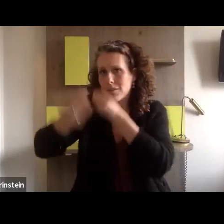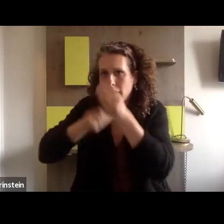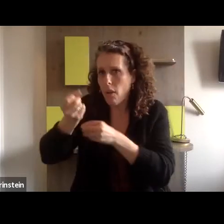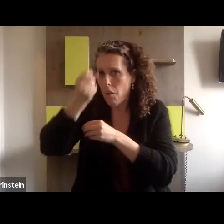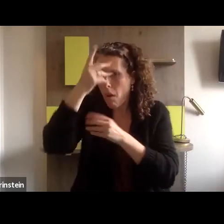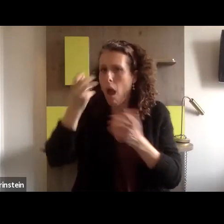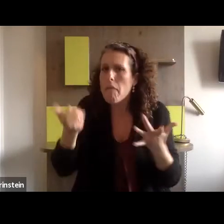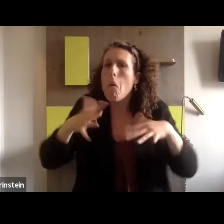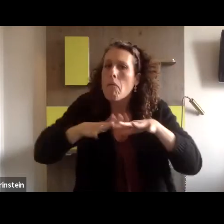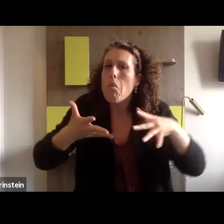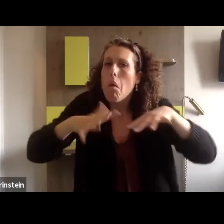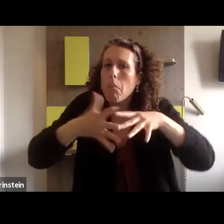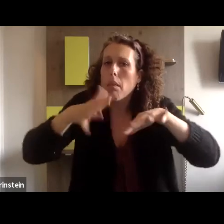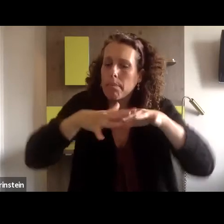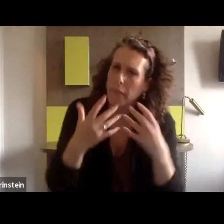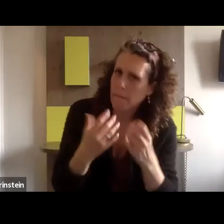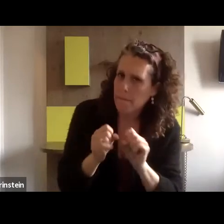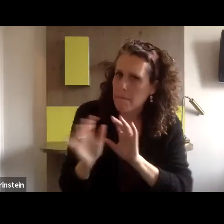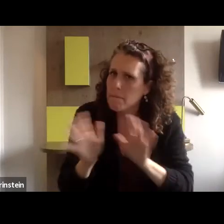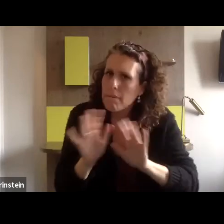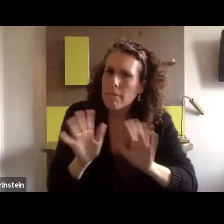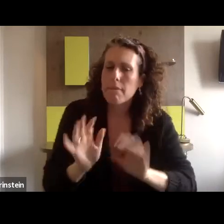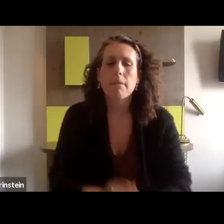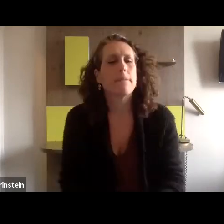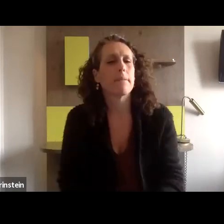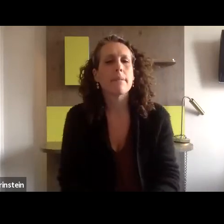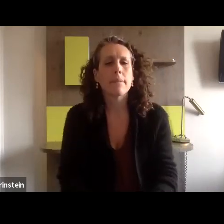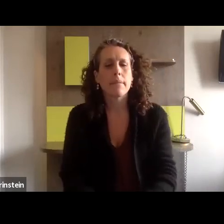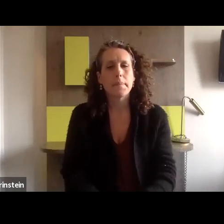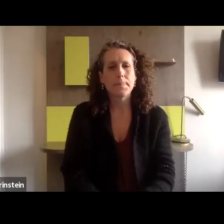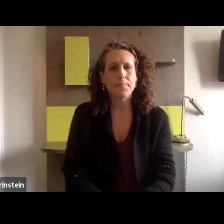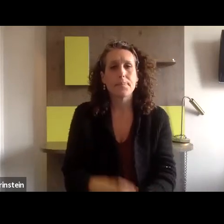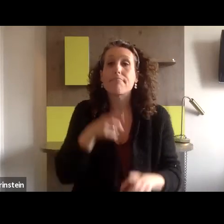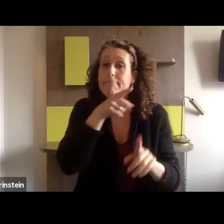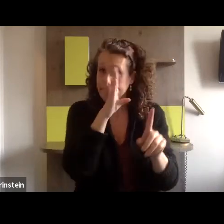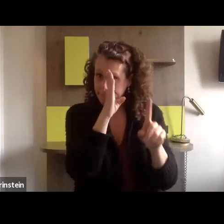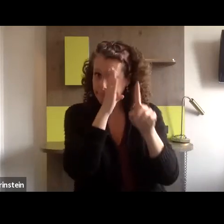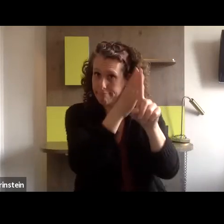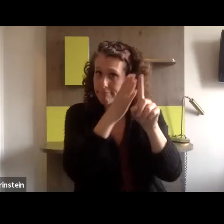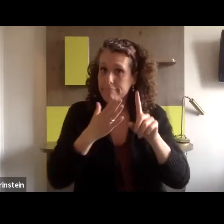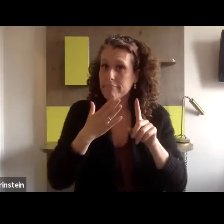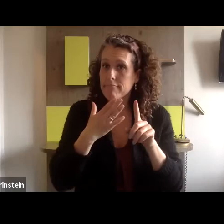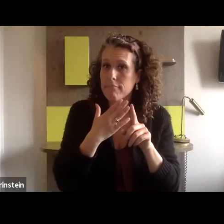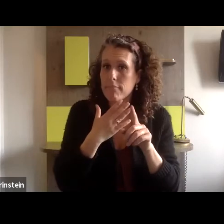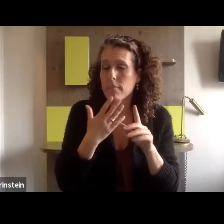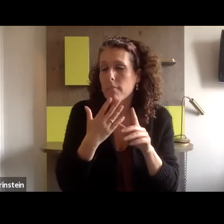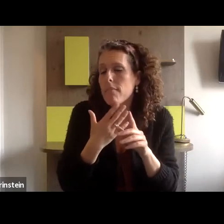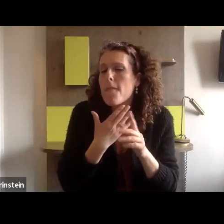tested in both tests. So this is just to give you some ideas